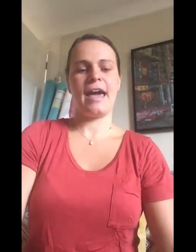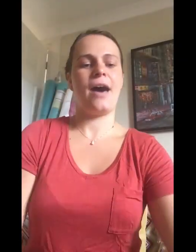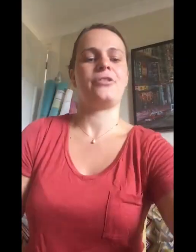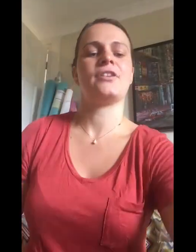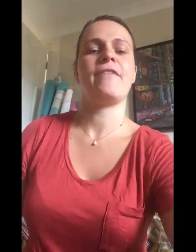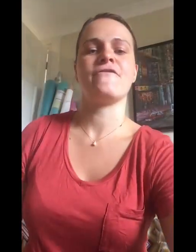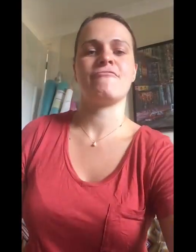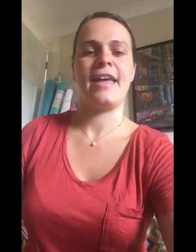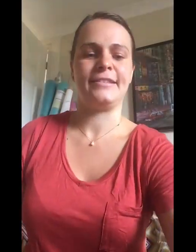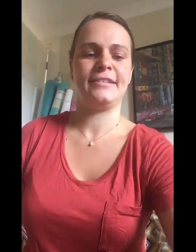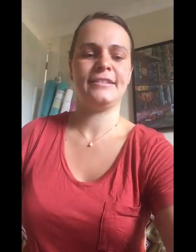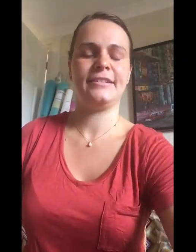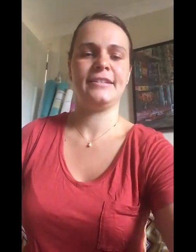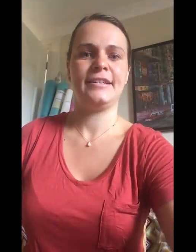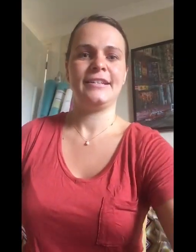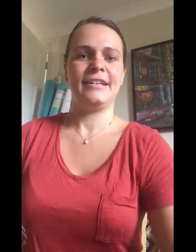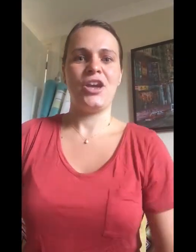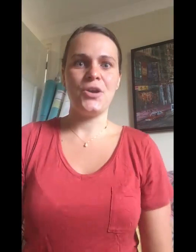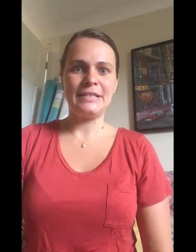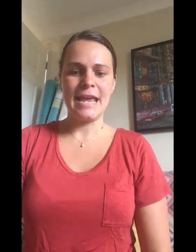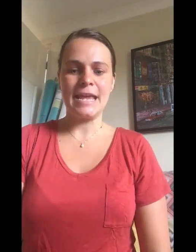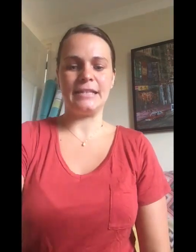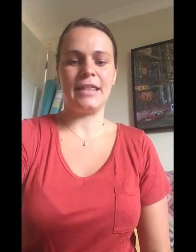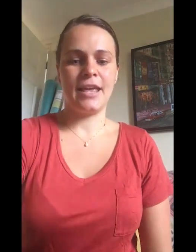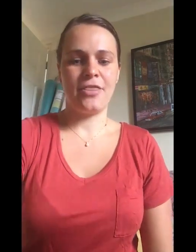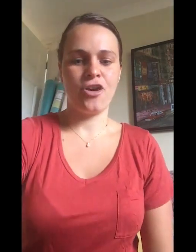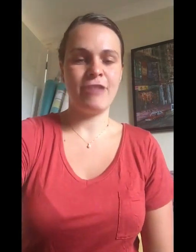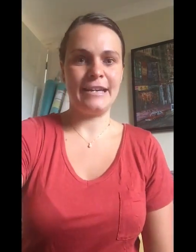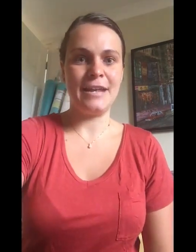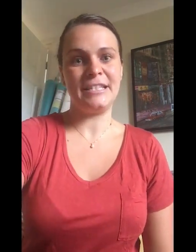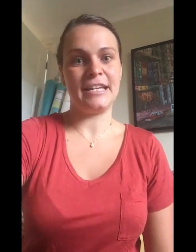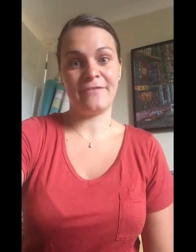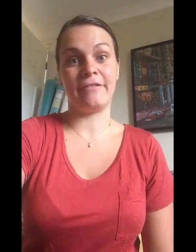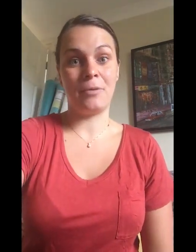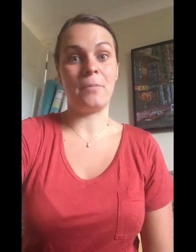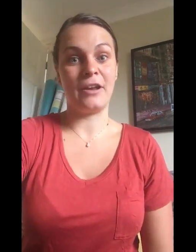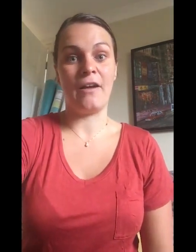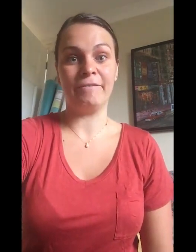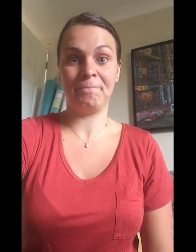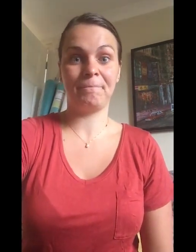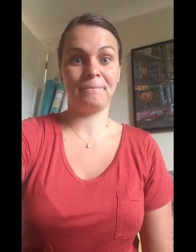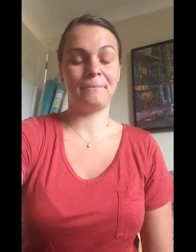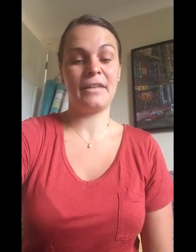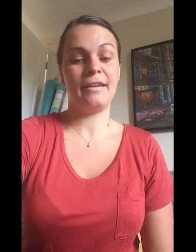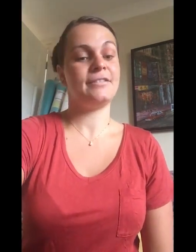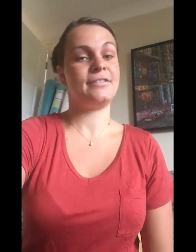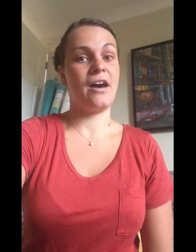Now, the sign for reds. Who's seen that red lipstick is very popular? So,